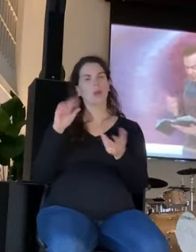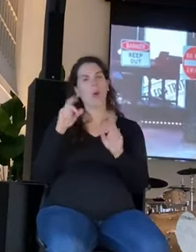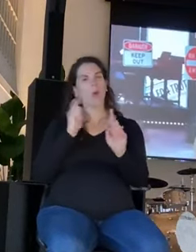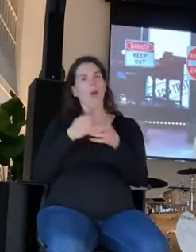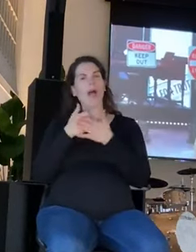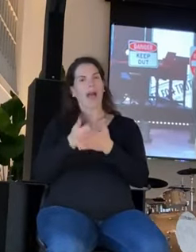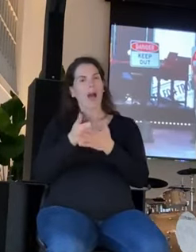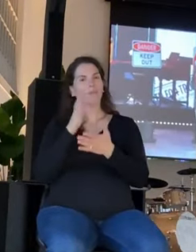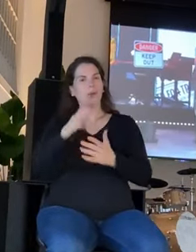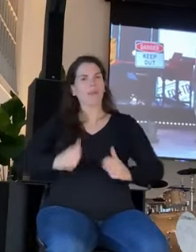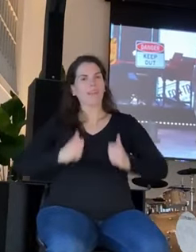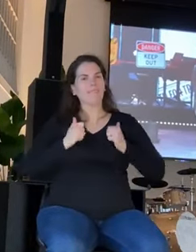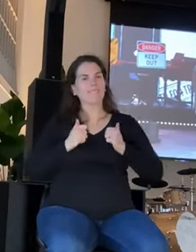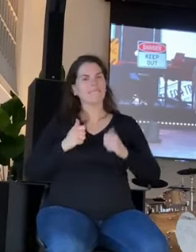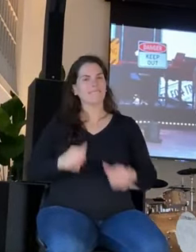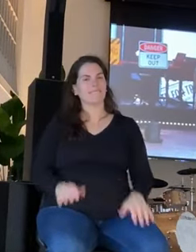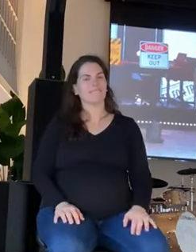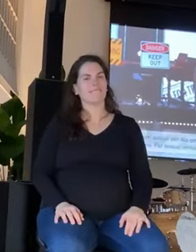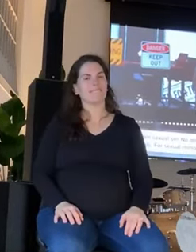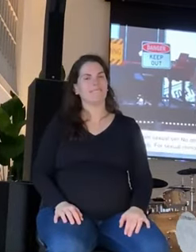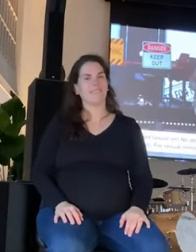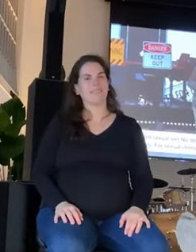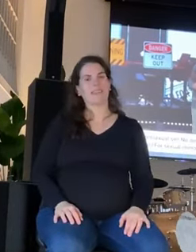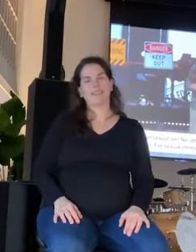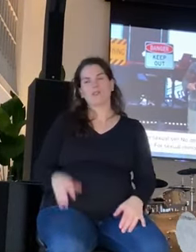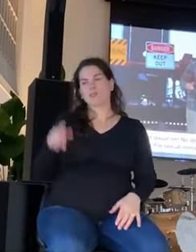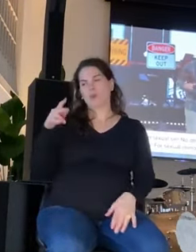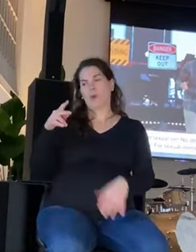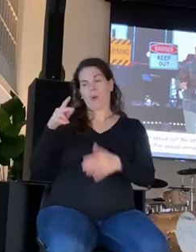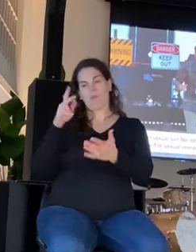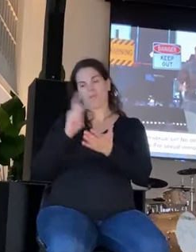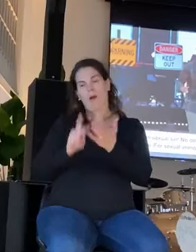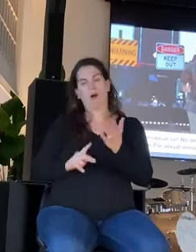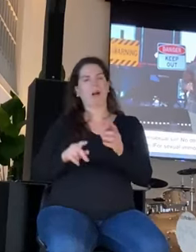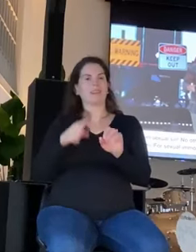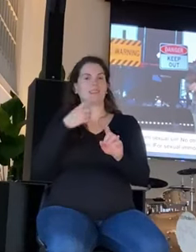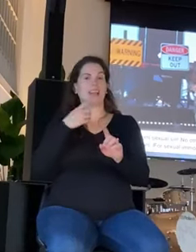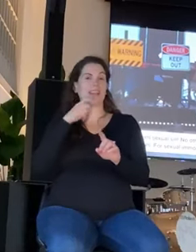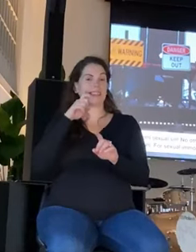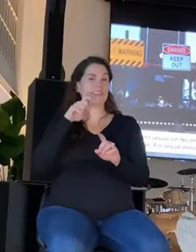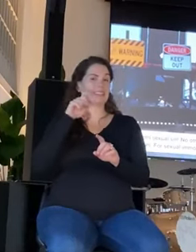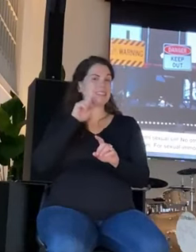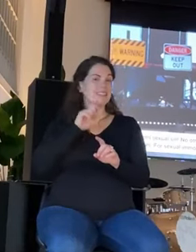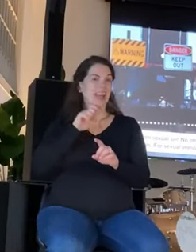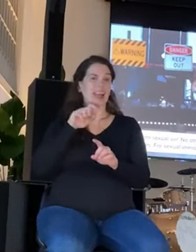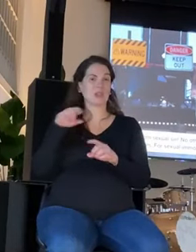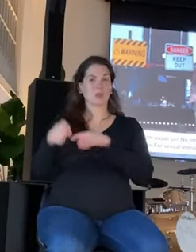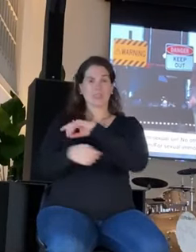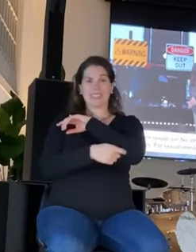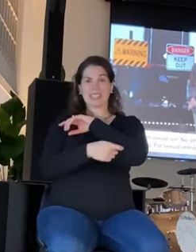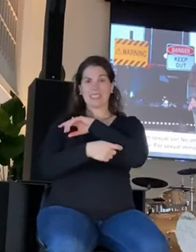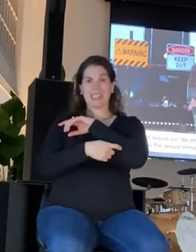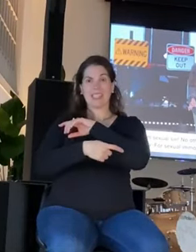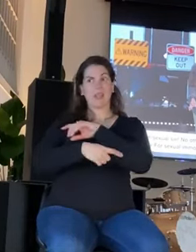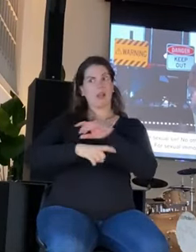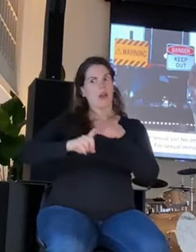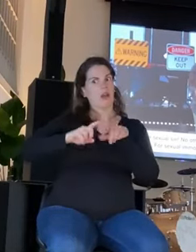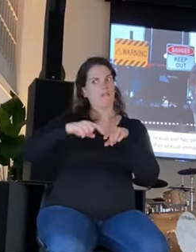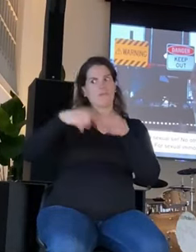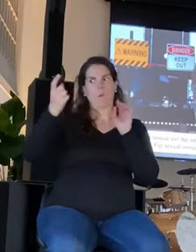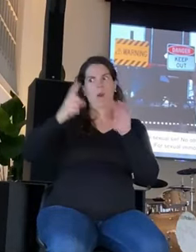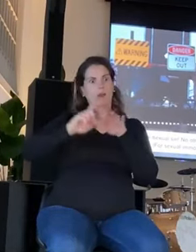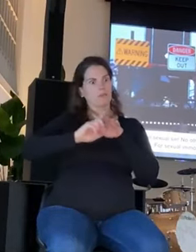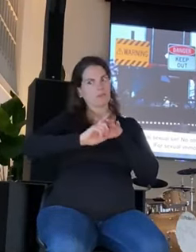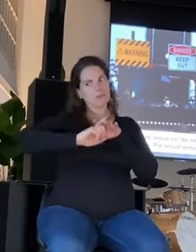Corinthians chapter 6. He says, run from sexual sin. Because no other sin so clearly affects the body as this one does.